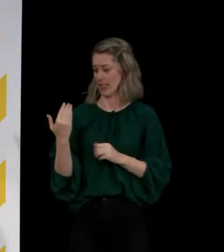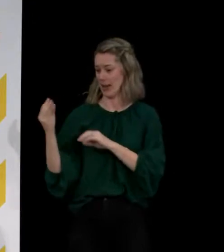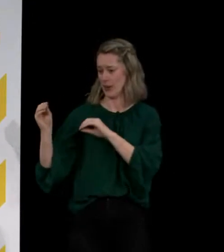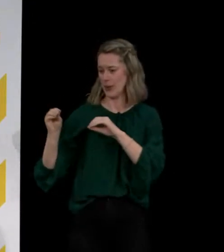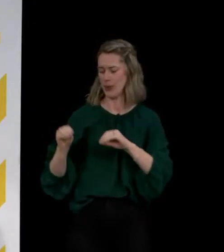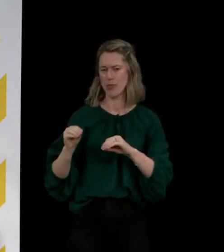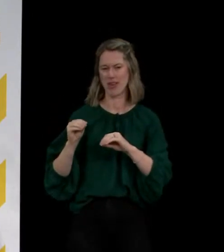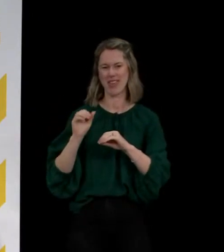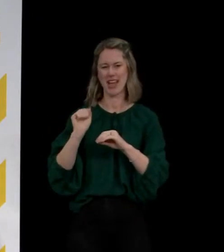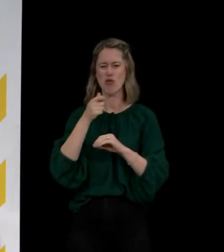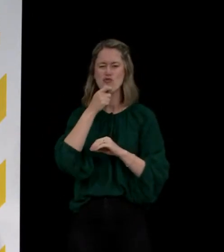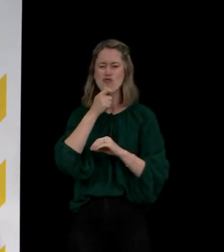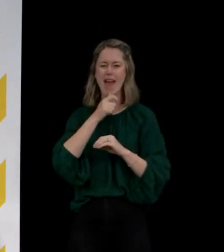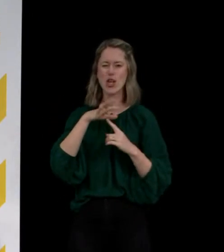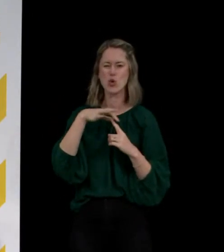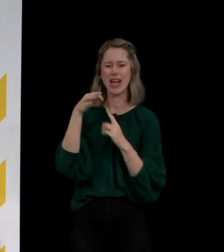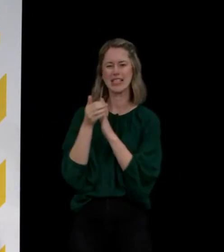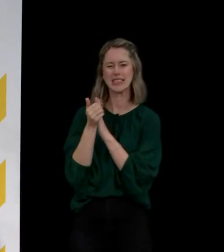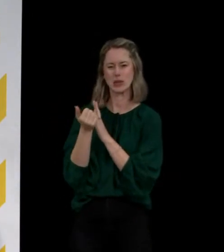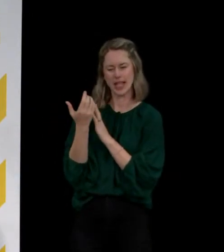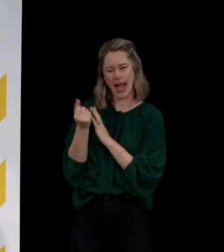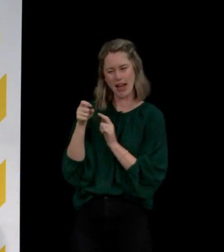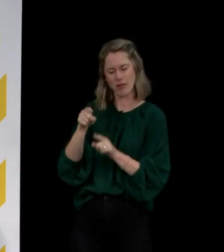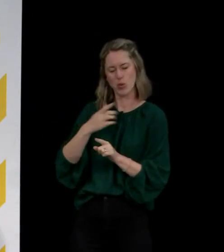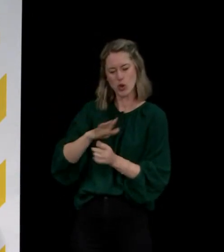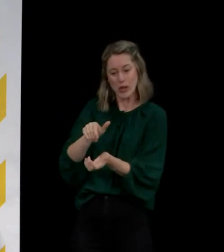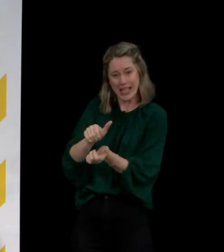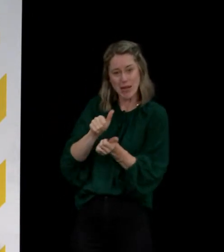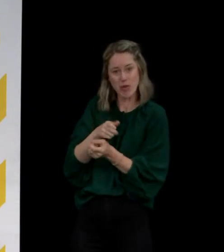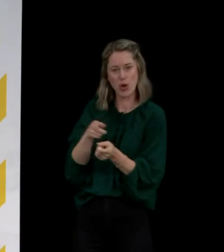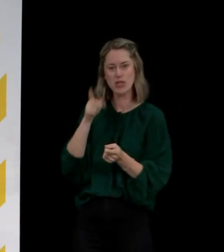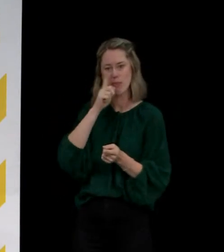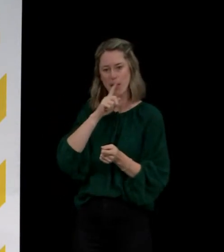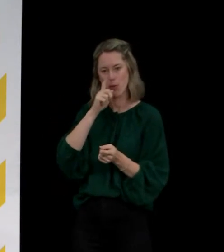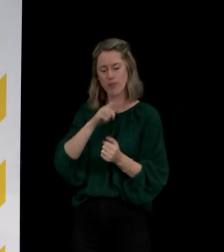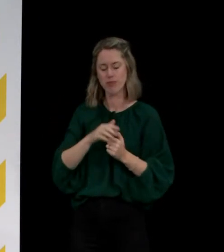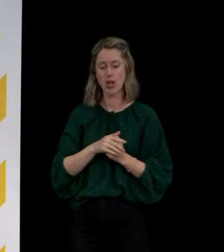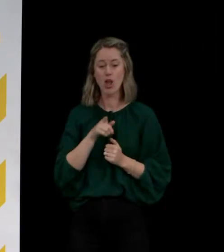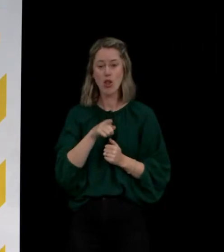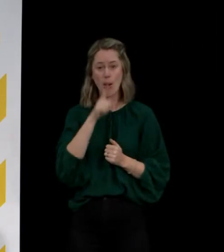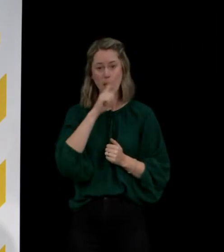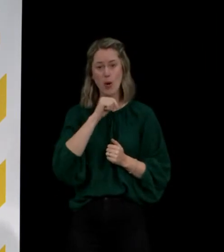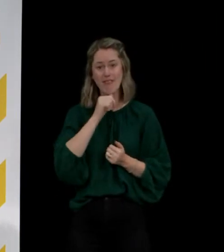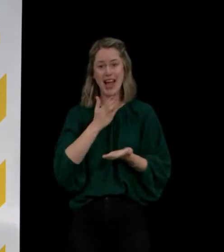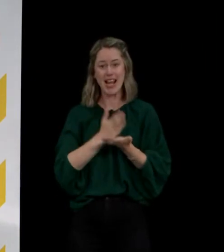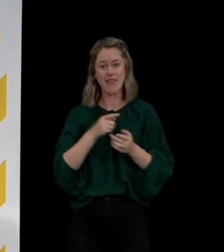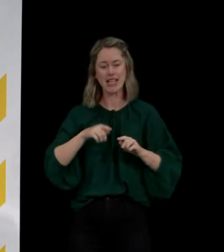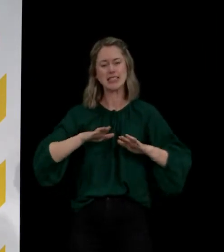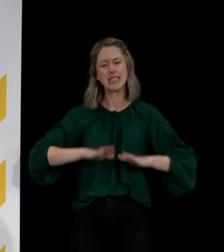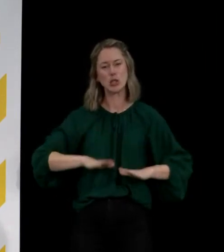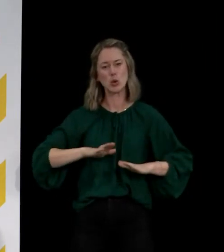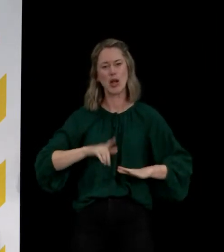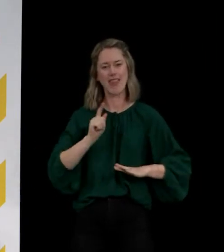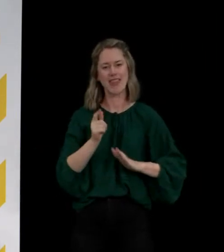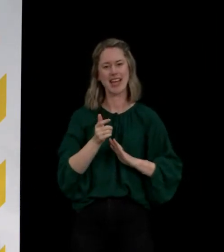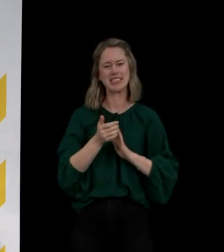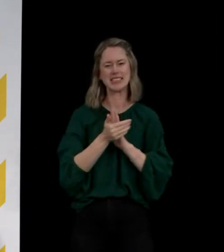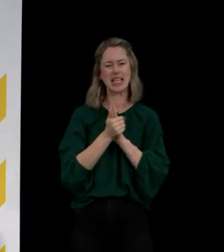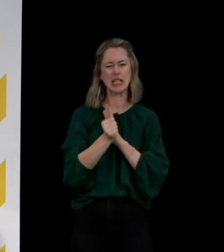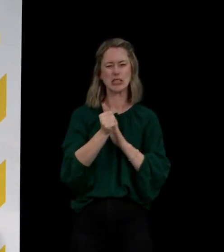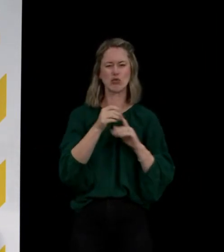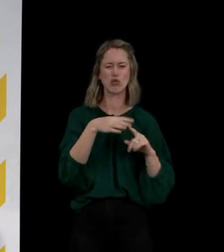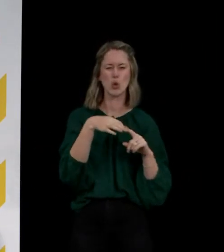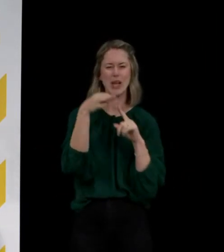but have skills that are scarce and that we need to hold on to. So for those who are settled, skilled and scarce, we are